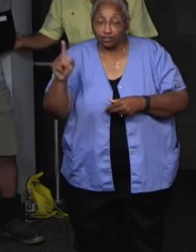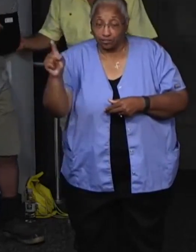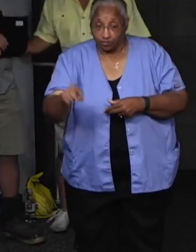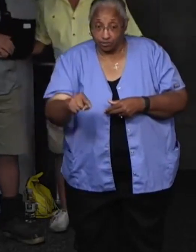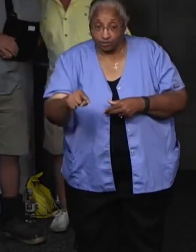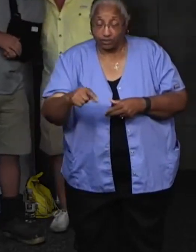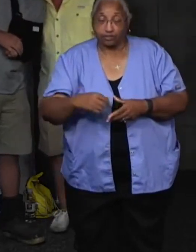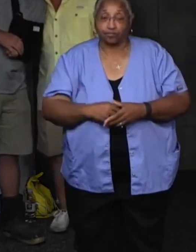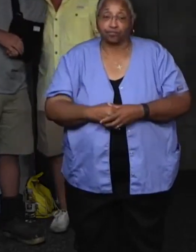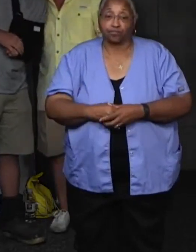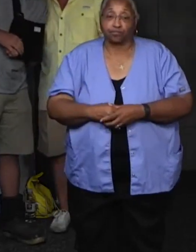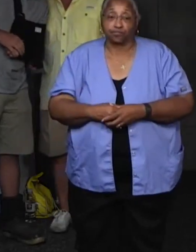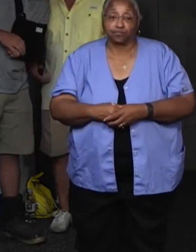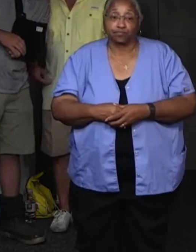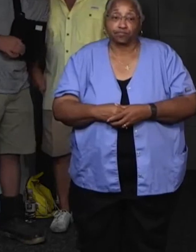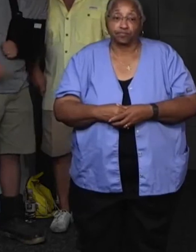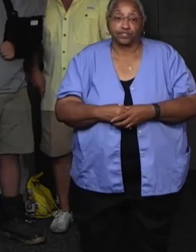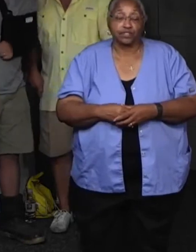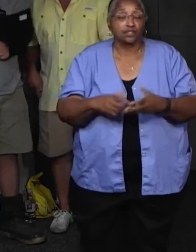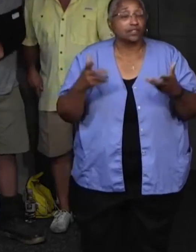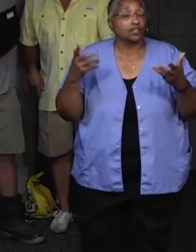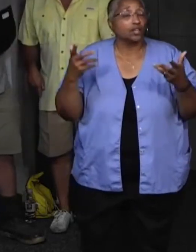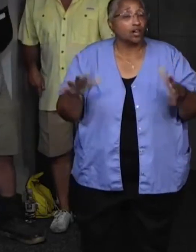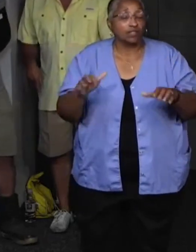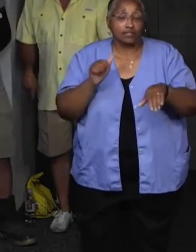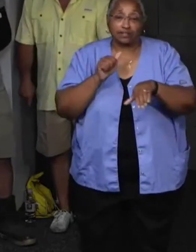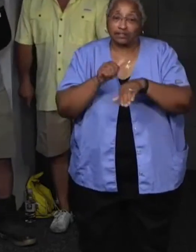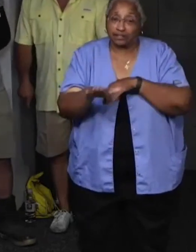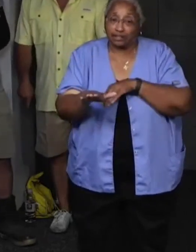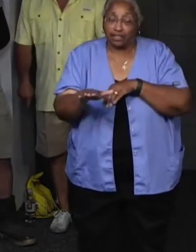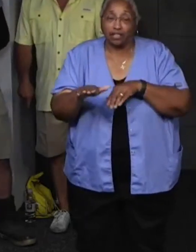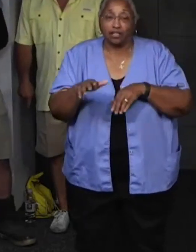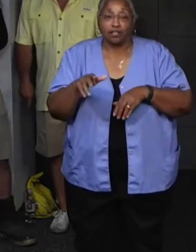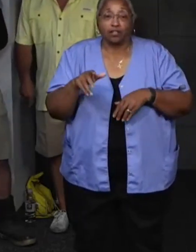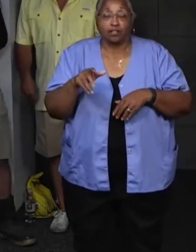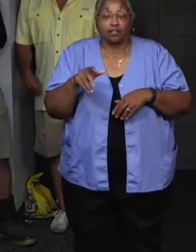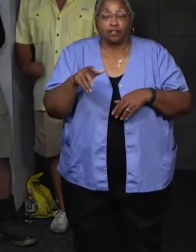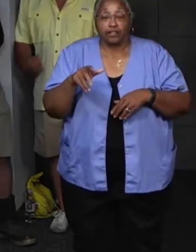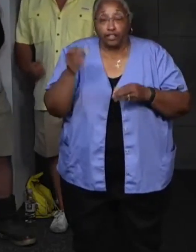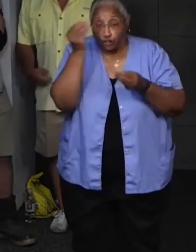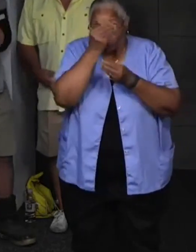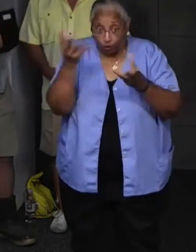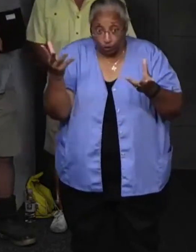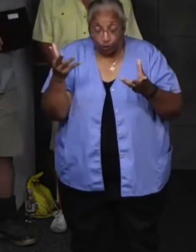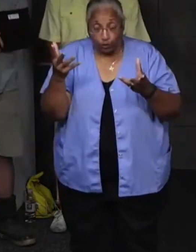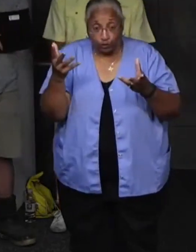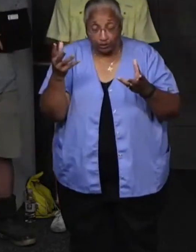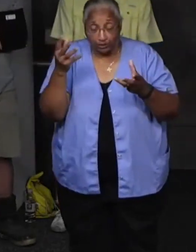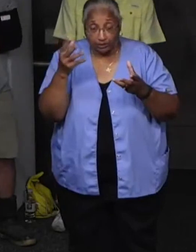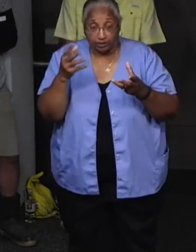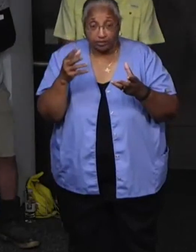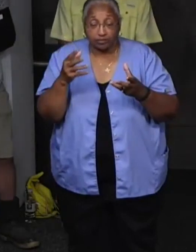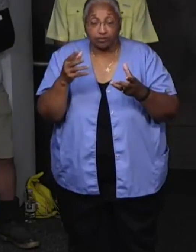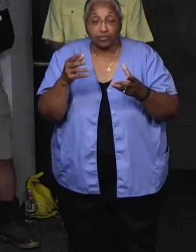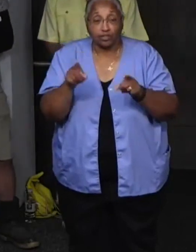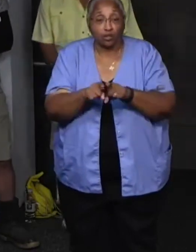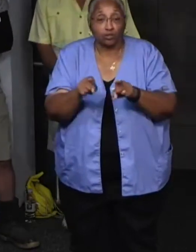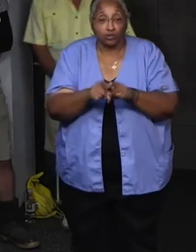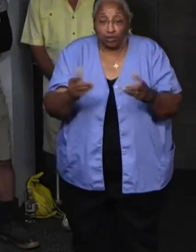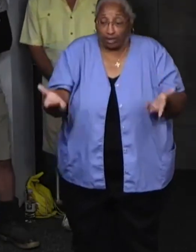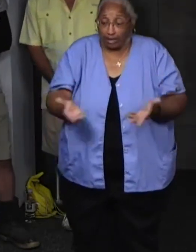/ETR/. And there has been press releases, and a bunch of the council members and probably the public information officer here